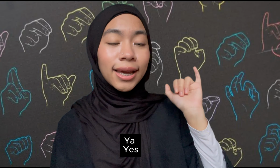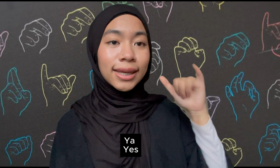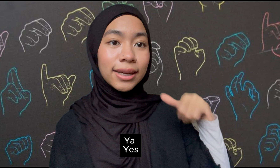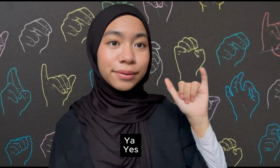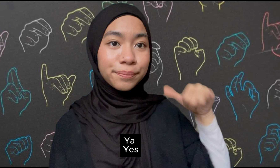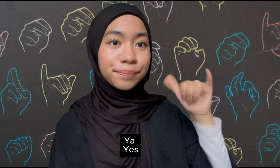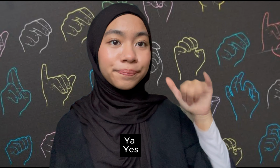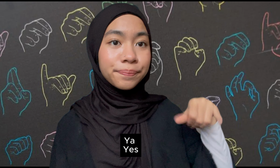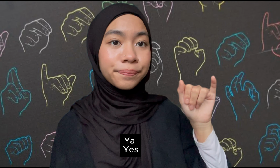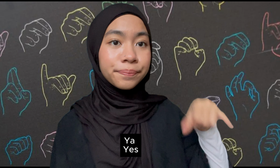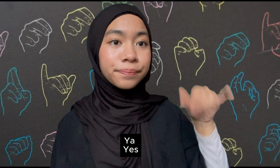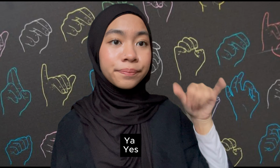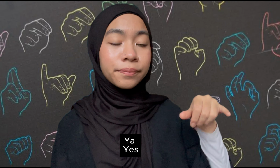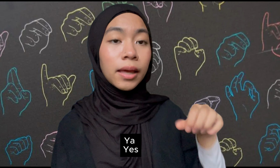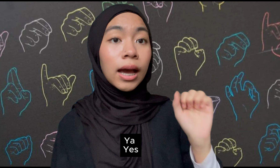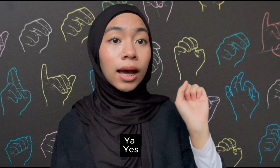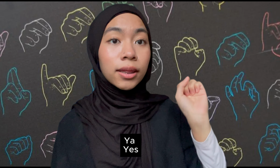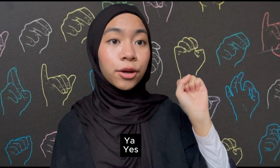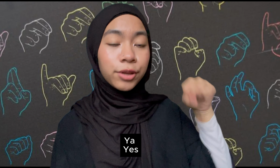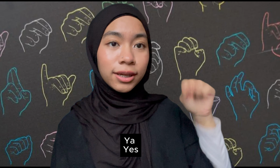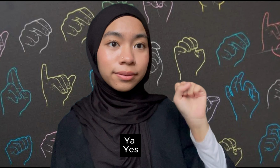Ya. Atau ya.